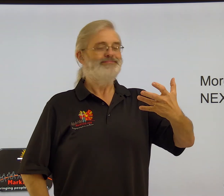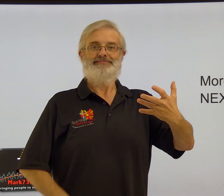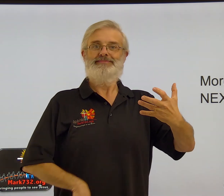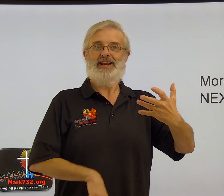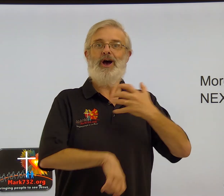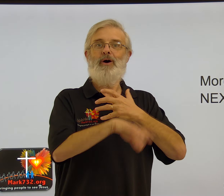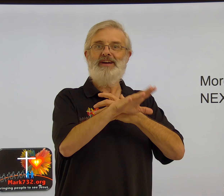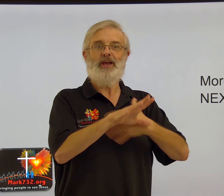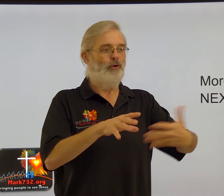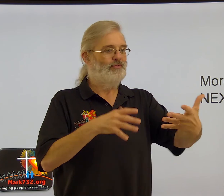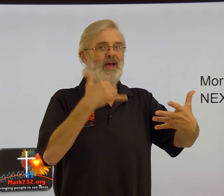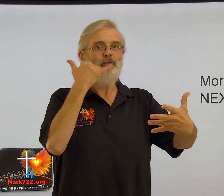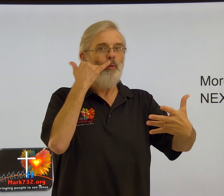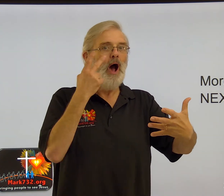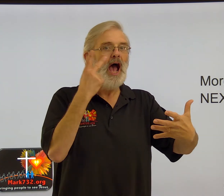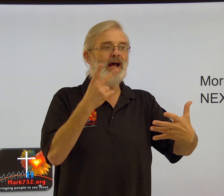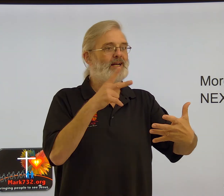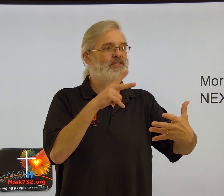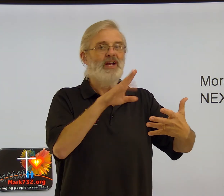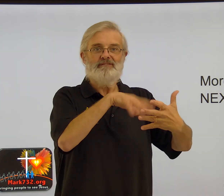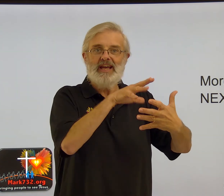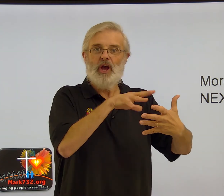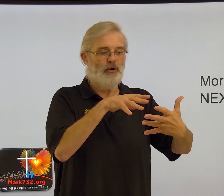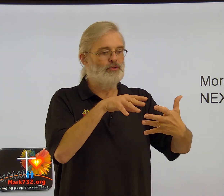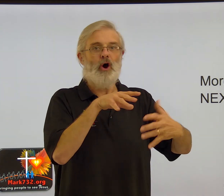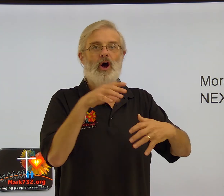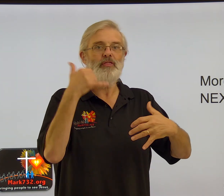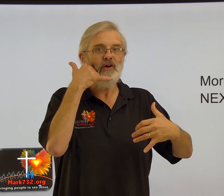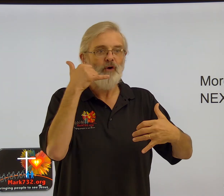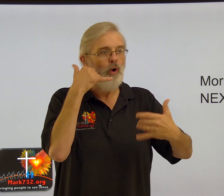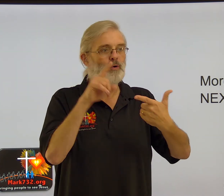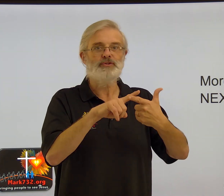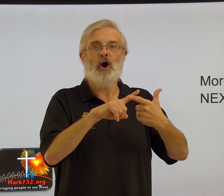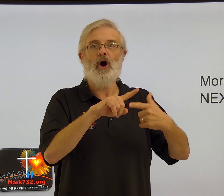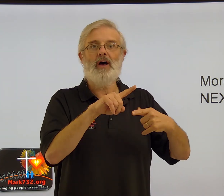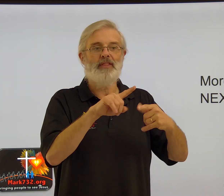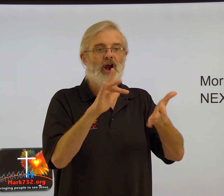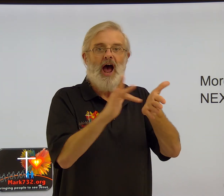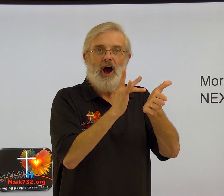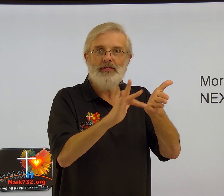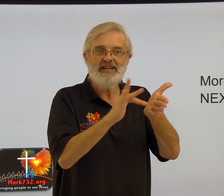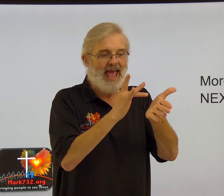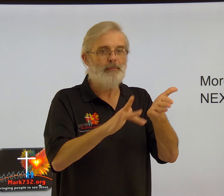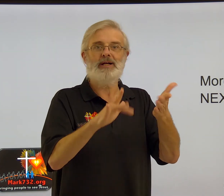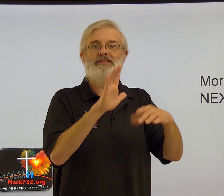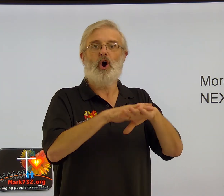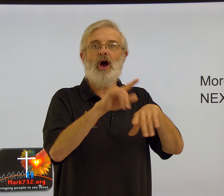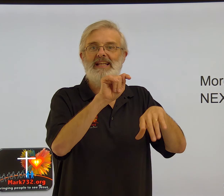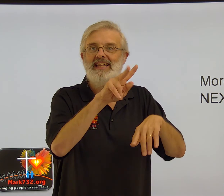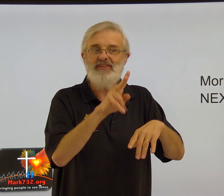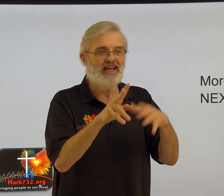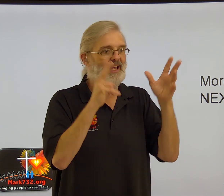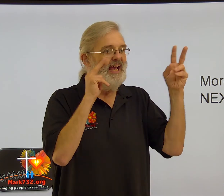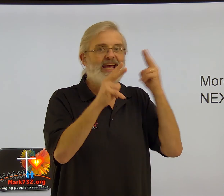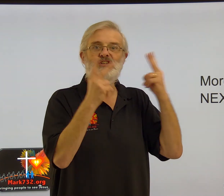You know, video. They watch videos on their phones, on their tablets, on TV. It's a